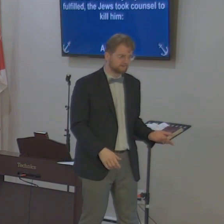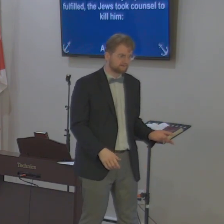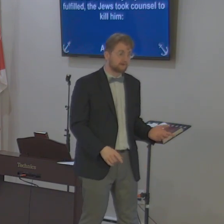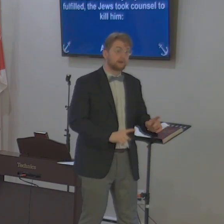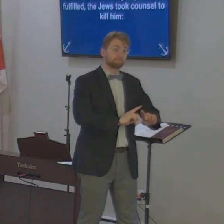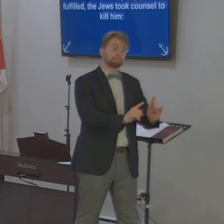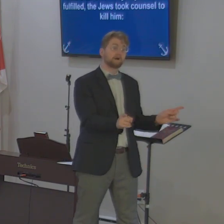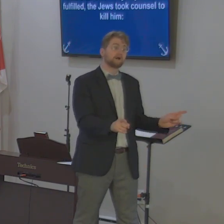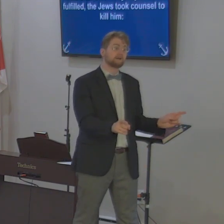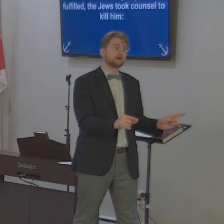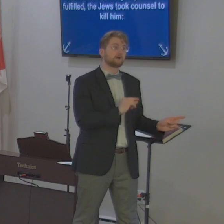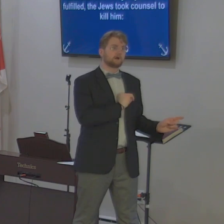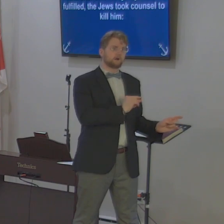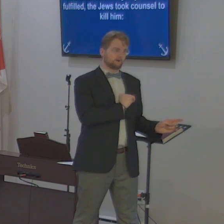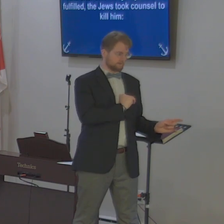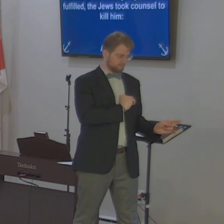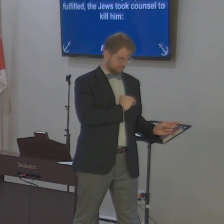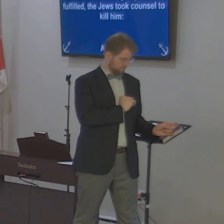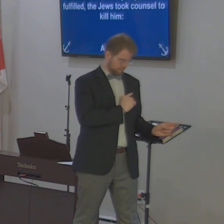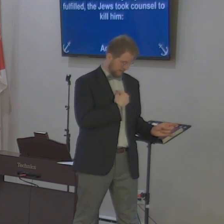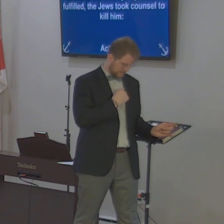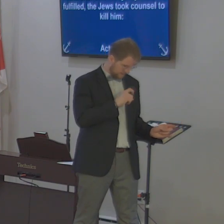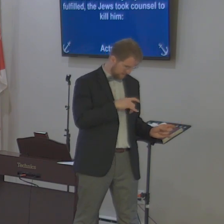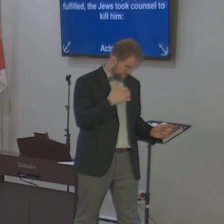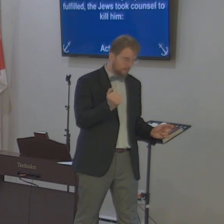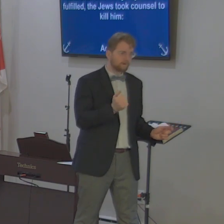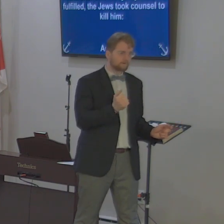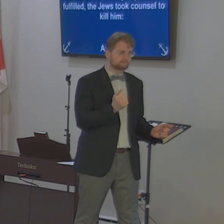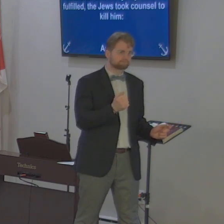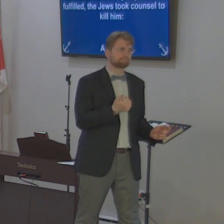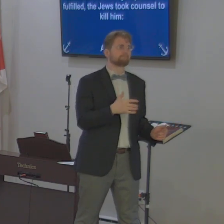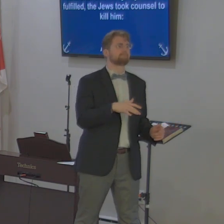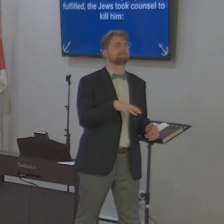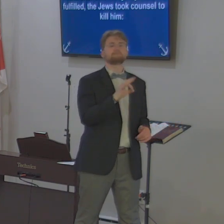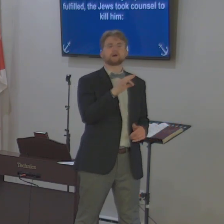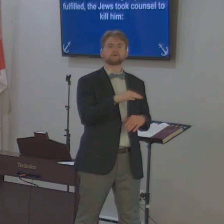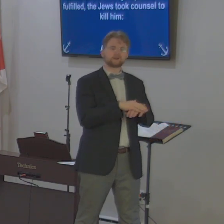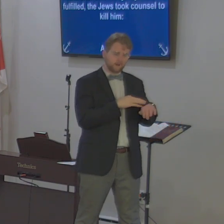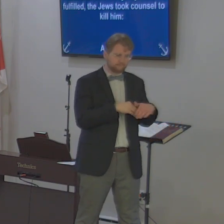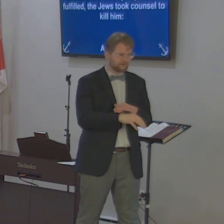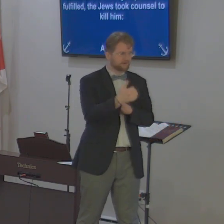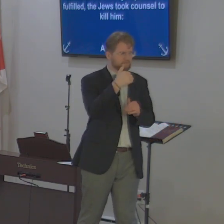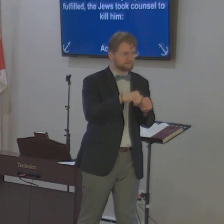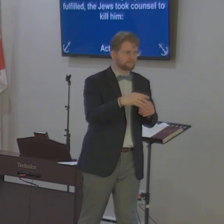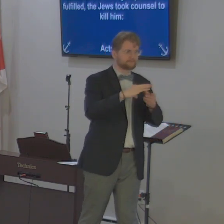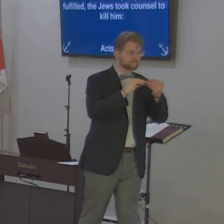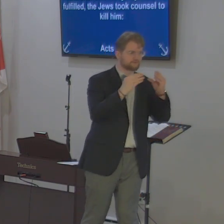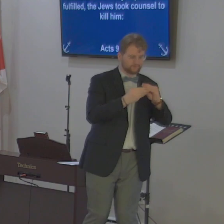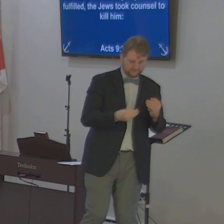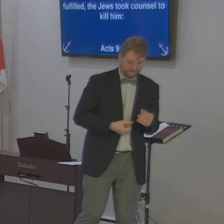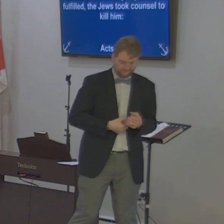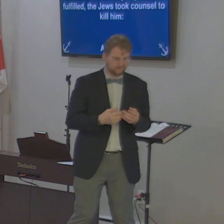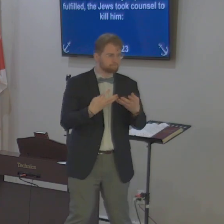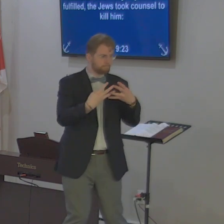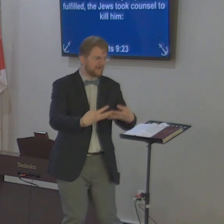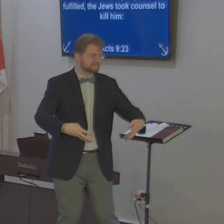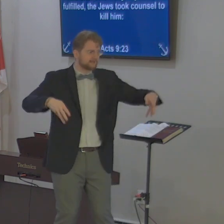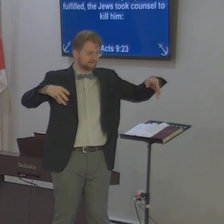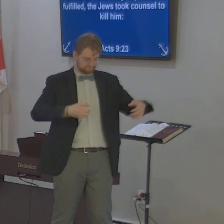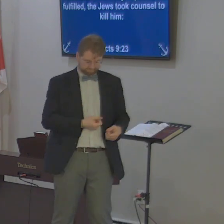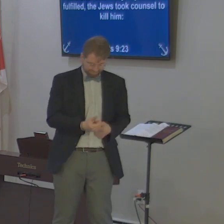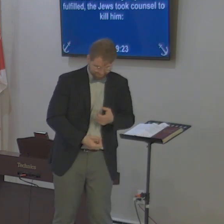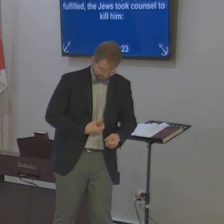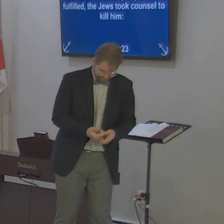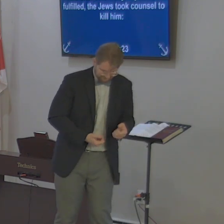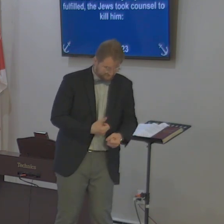But he found comfort. He found comfort in knowing that. He got lowered out of a window in a basket, and it was obviously a big deal